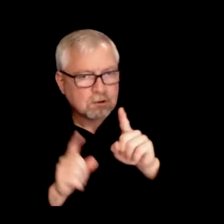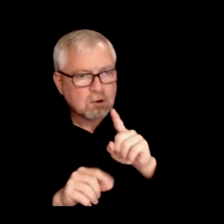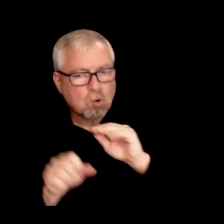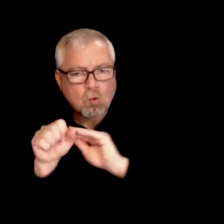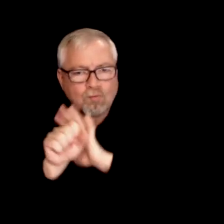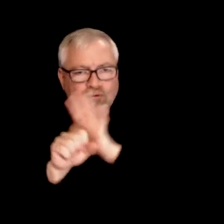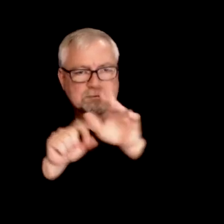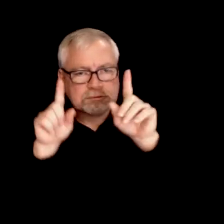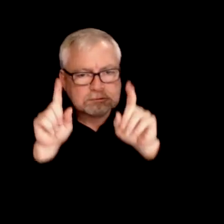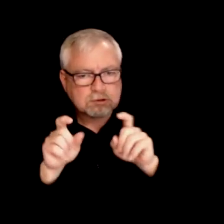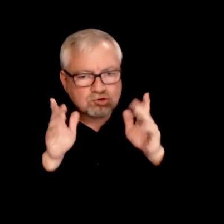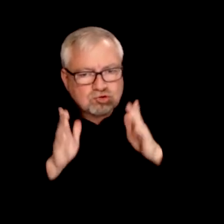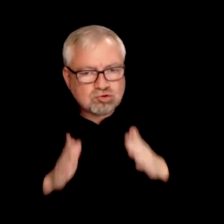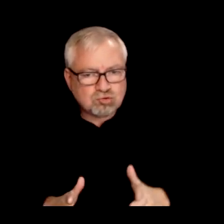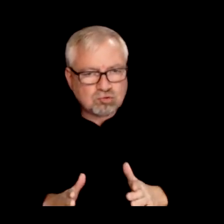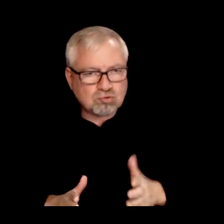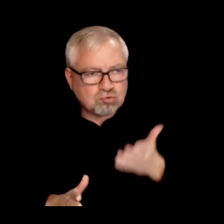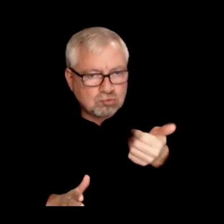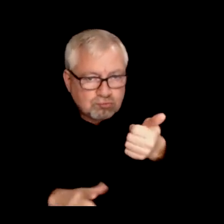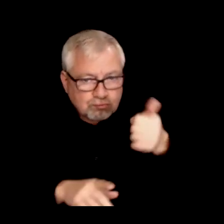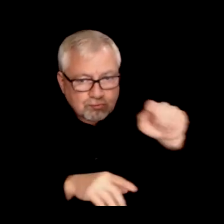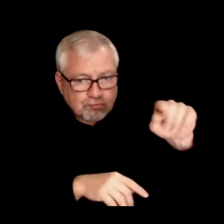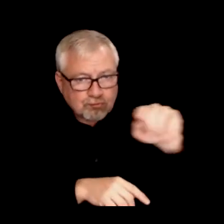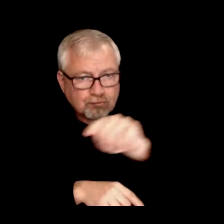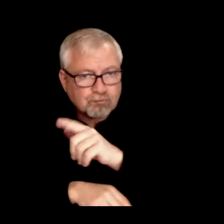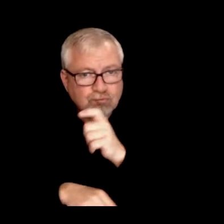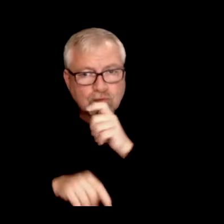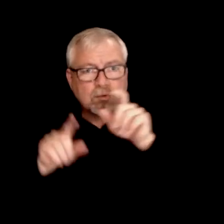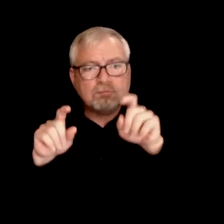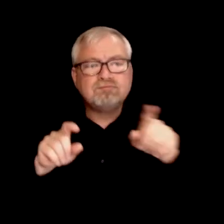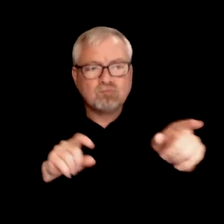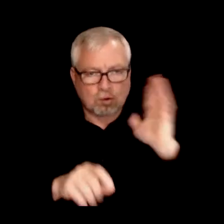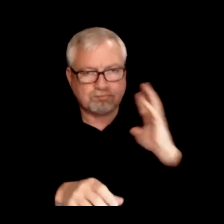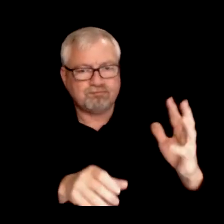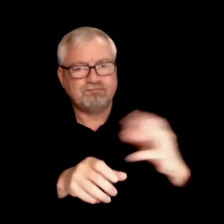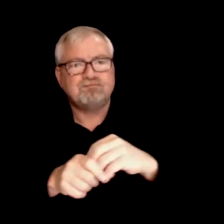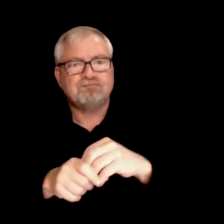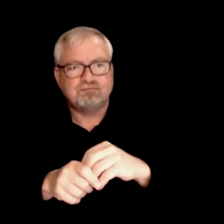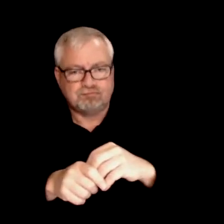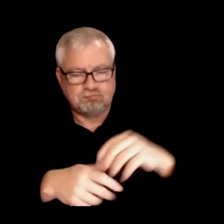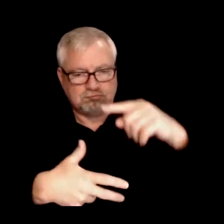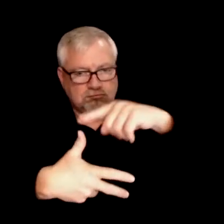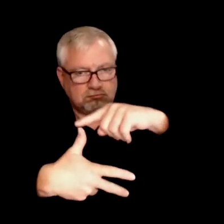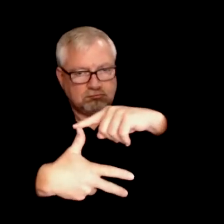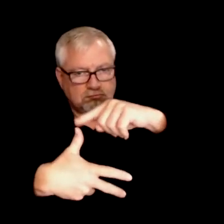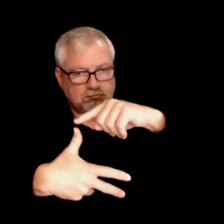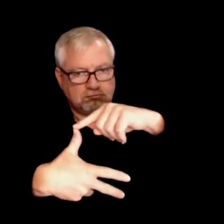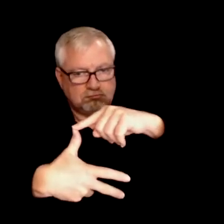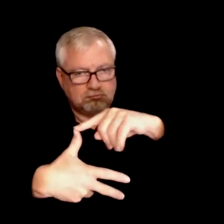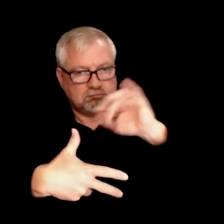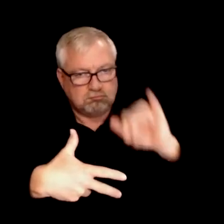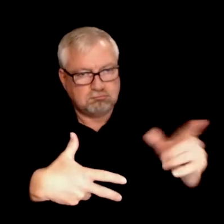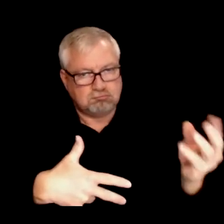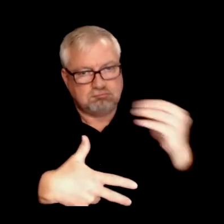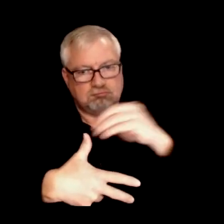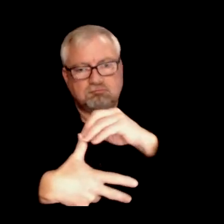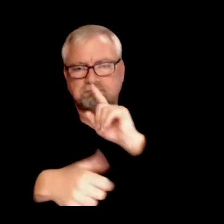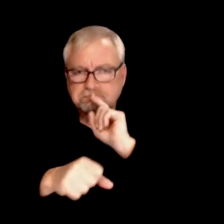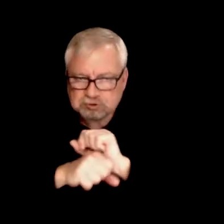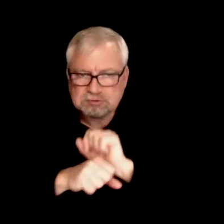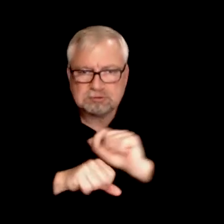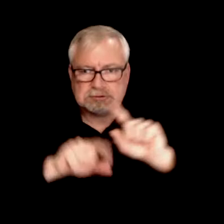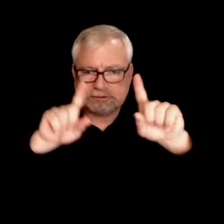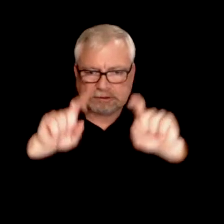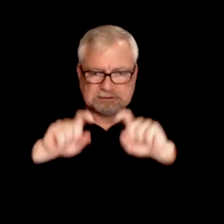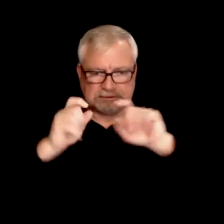a priority group, that are in priority group 1, are those that are involved in testing centers that do high numbers of